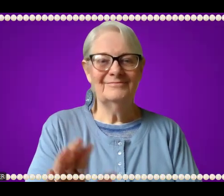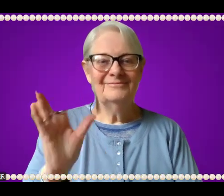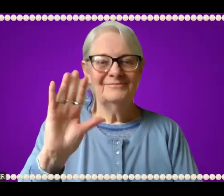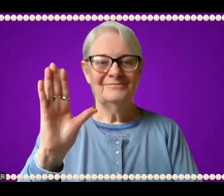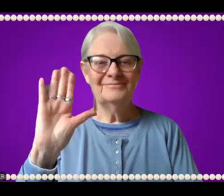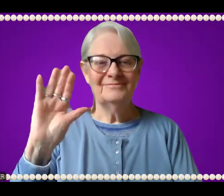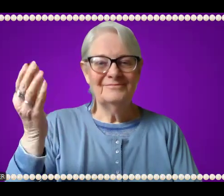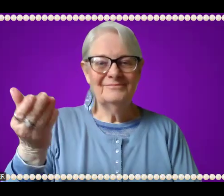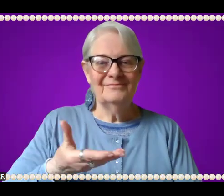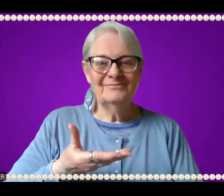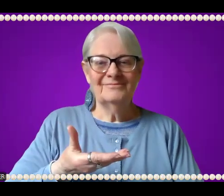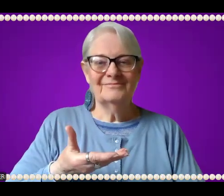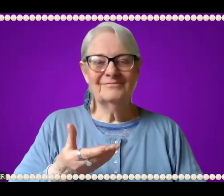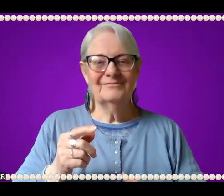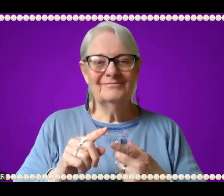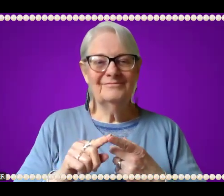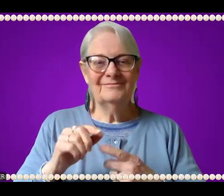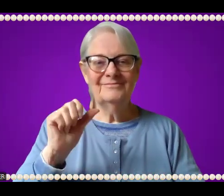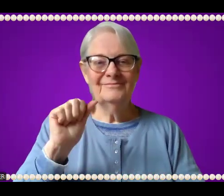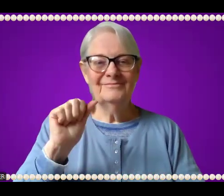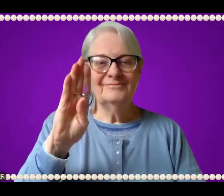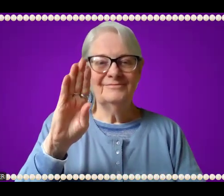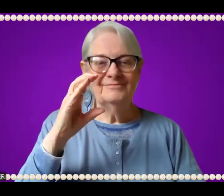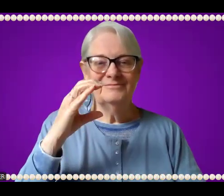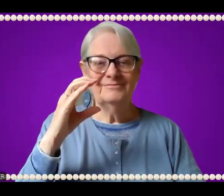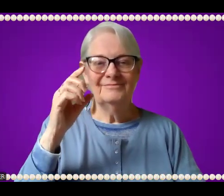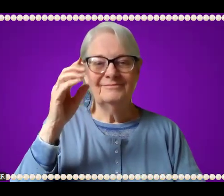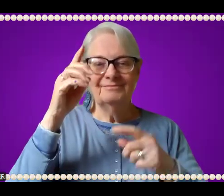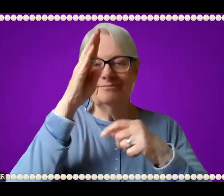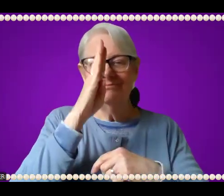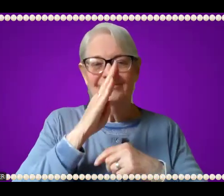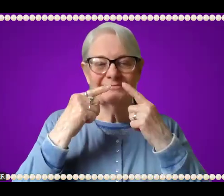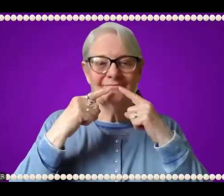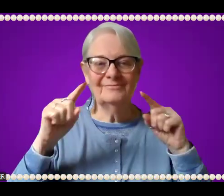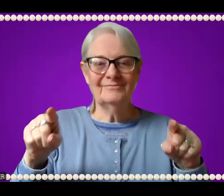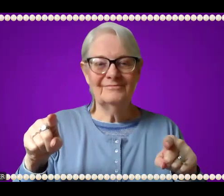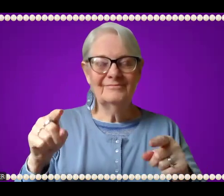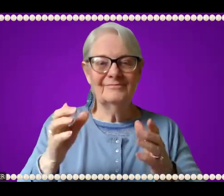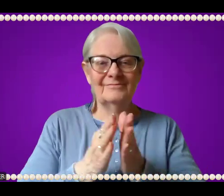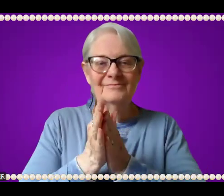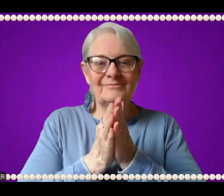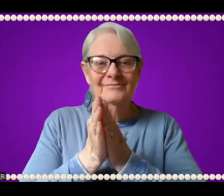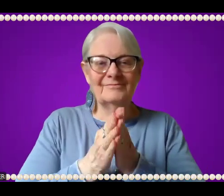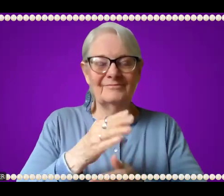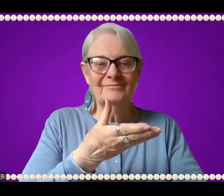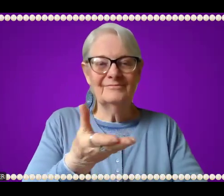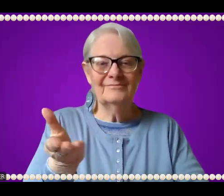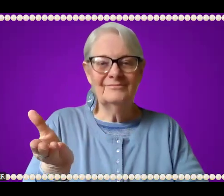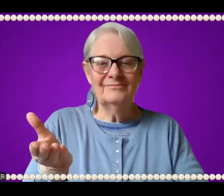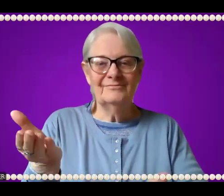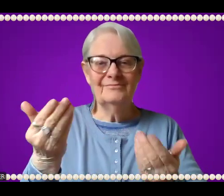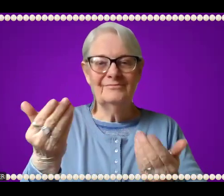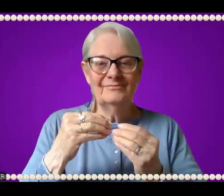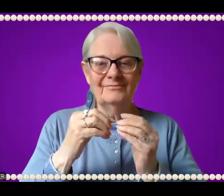Hello and welcome to the ABCs of Godspeak. I'm thrilled to have each and every one of you join us every single